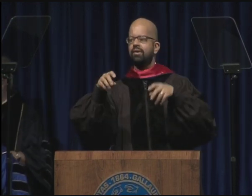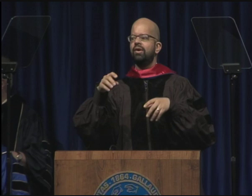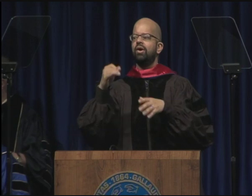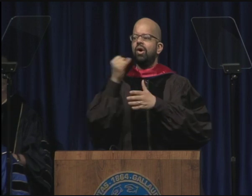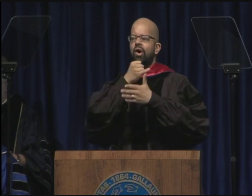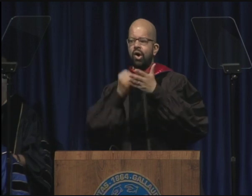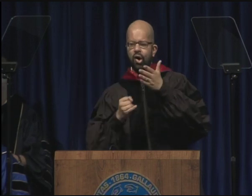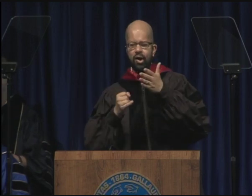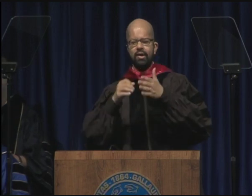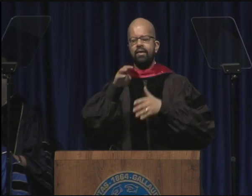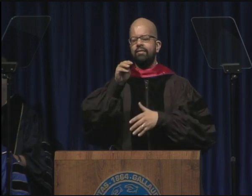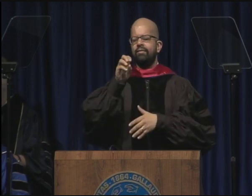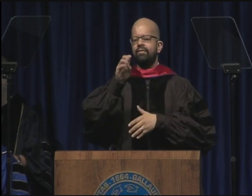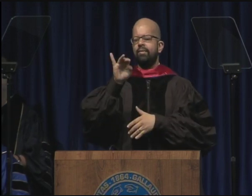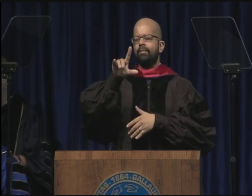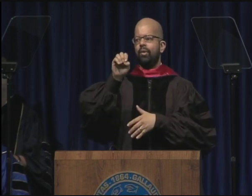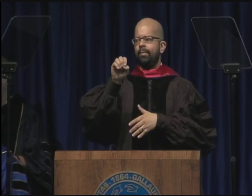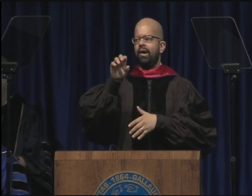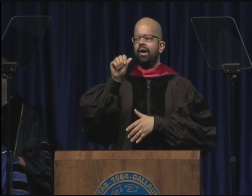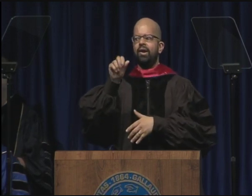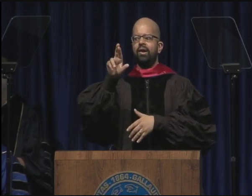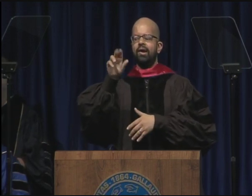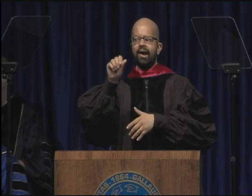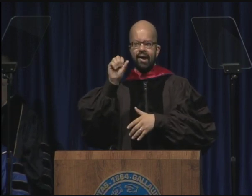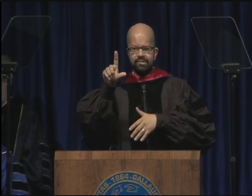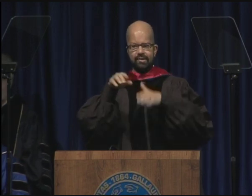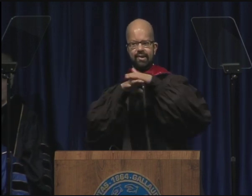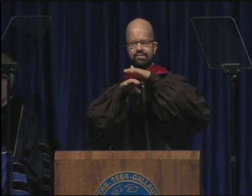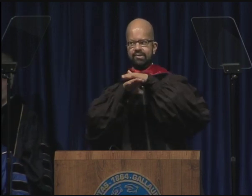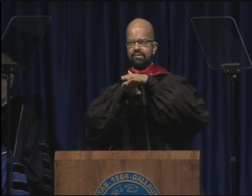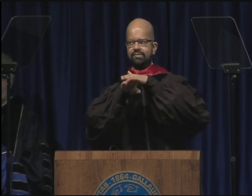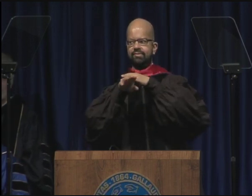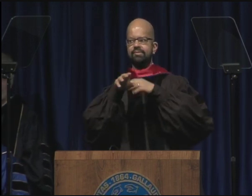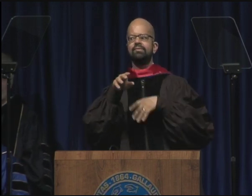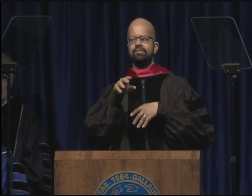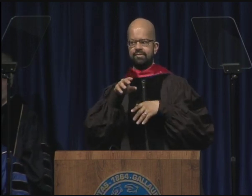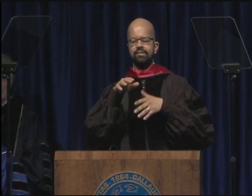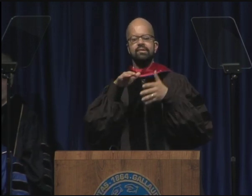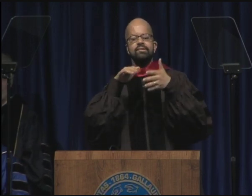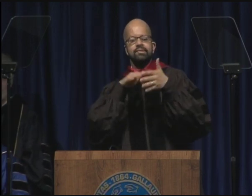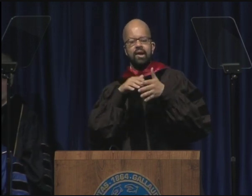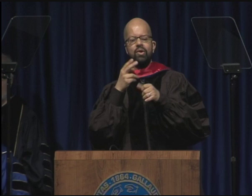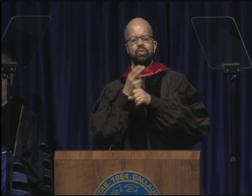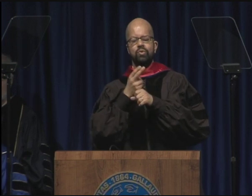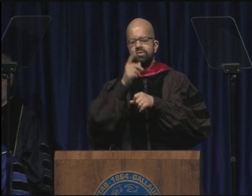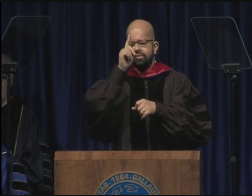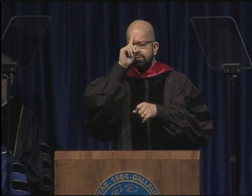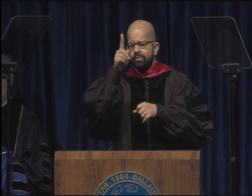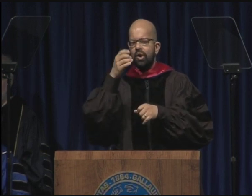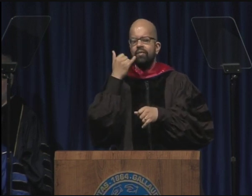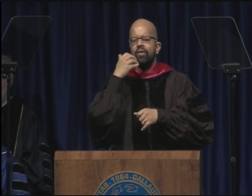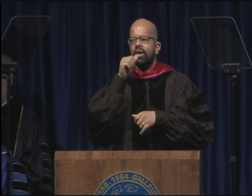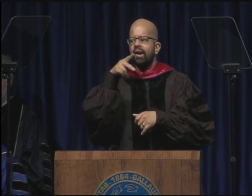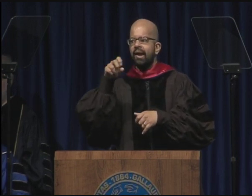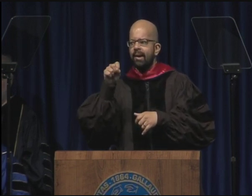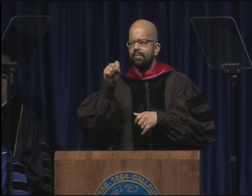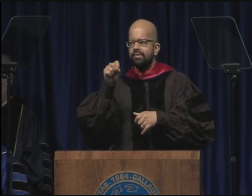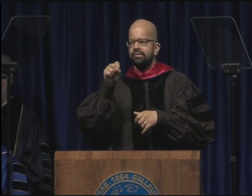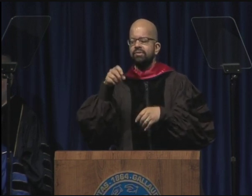titled "The Art of Mobile ASL Access, a study on using smartphone